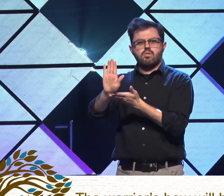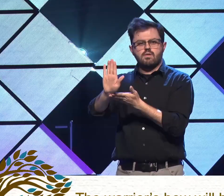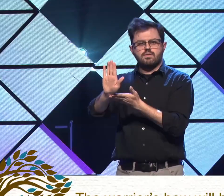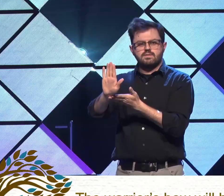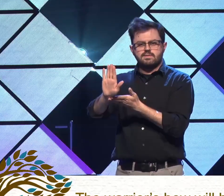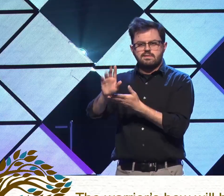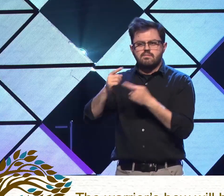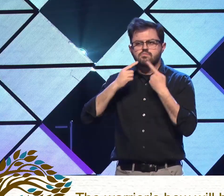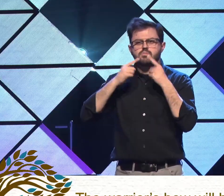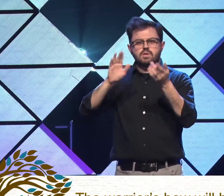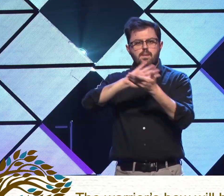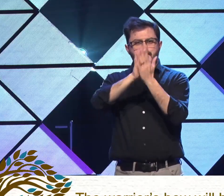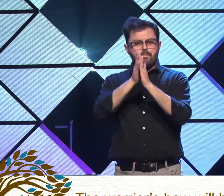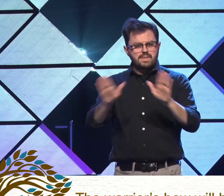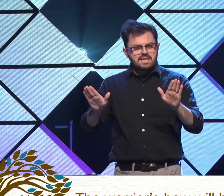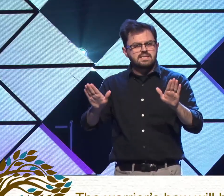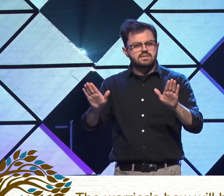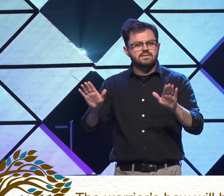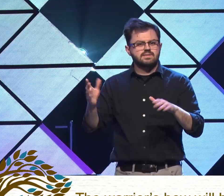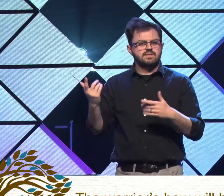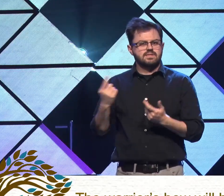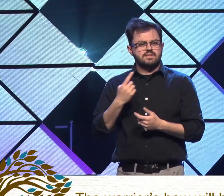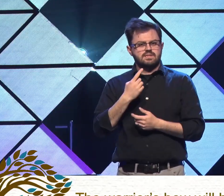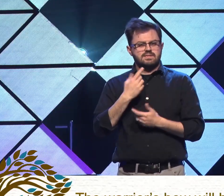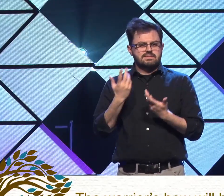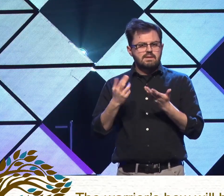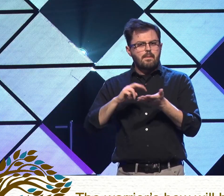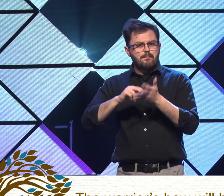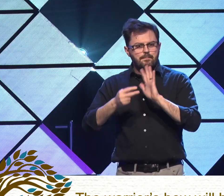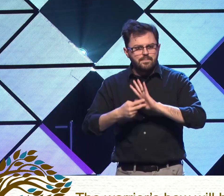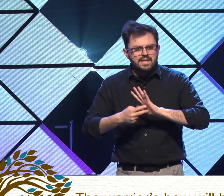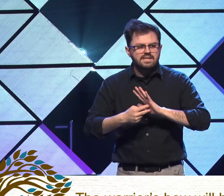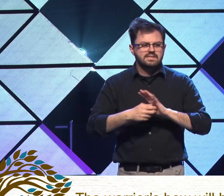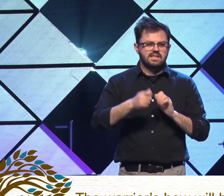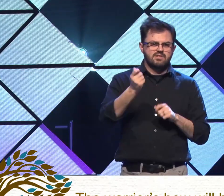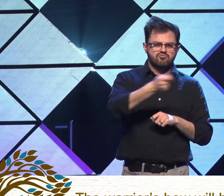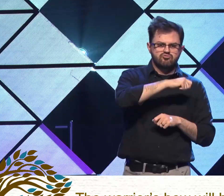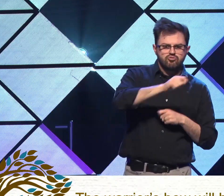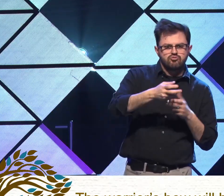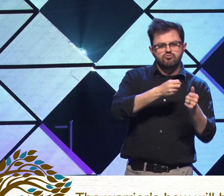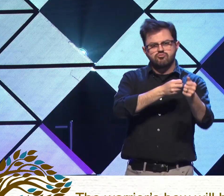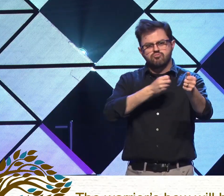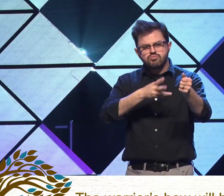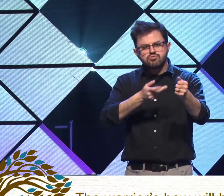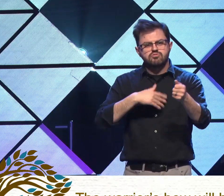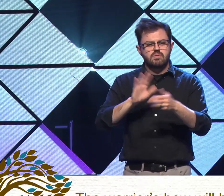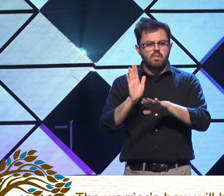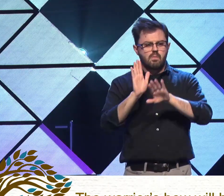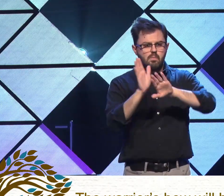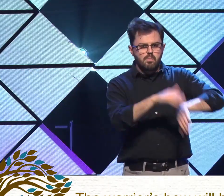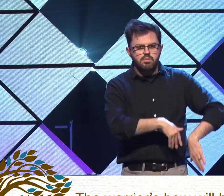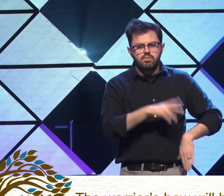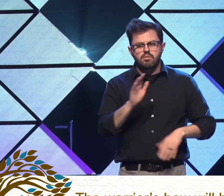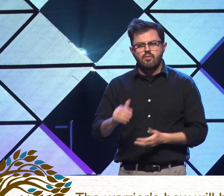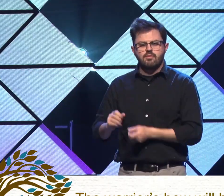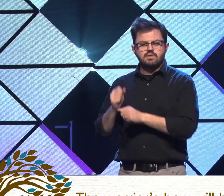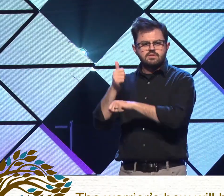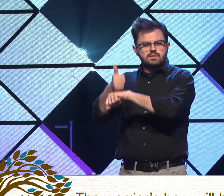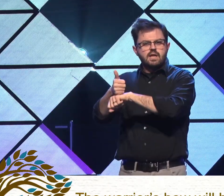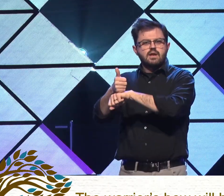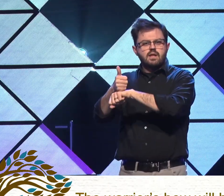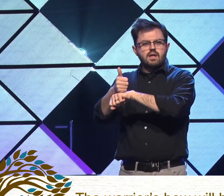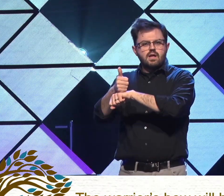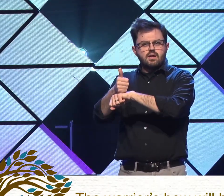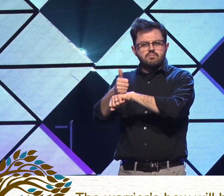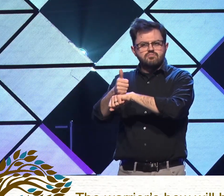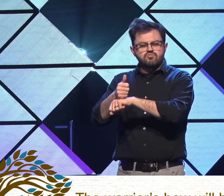It's the beating of swords, weapons and instruments of violence and oppression into plowshares, weapons and instruments that are feeding. Isn't that